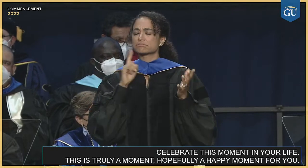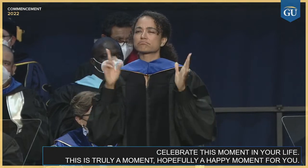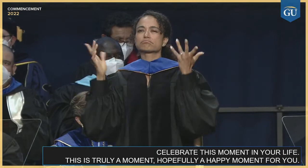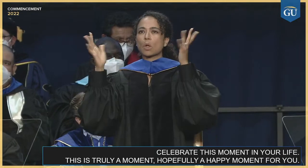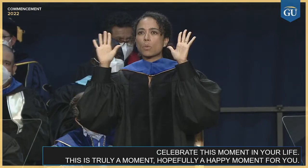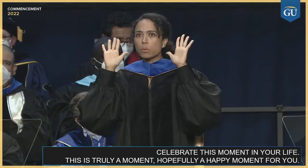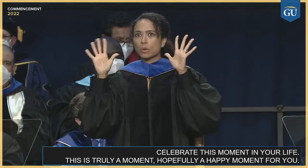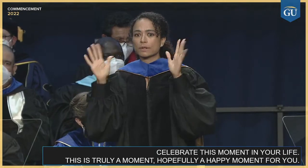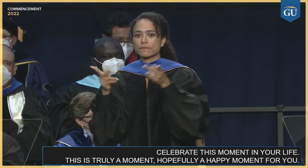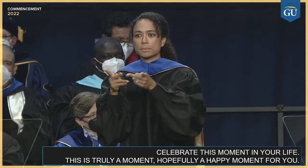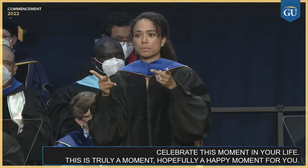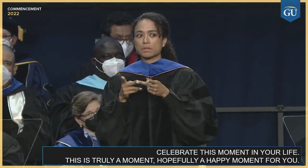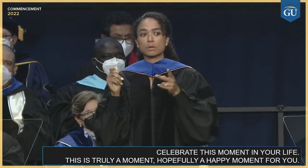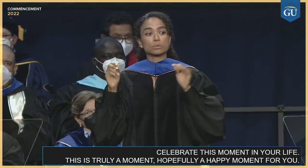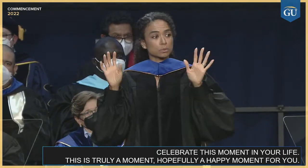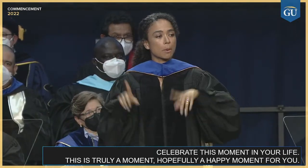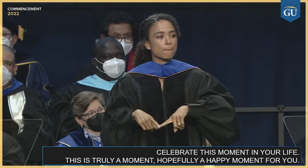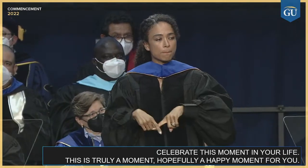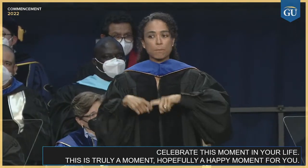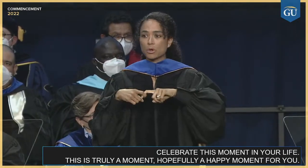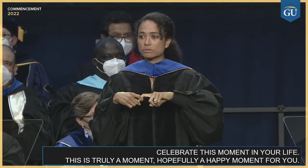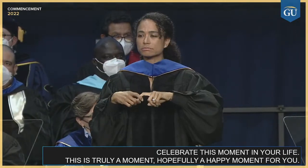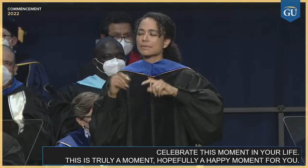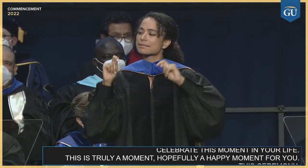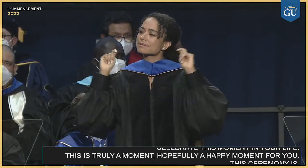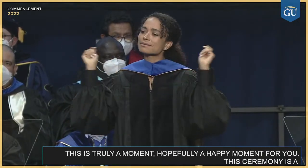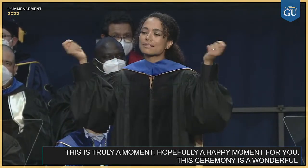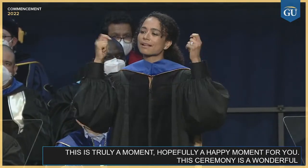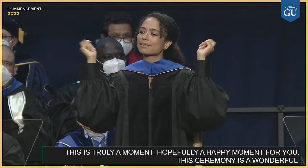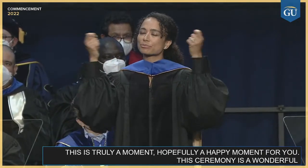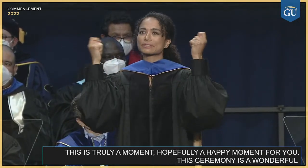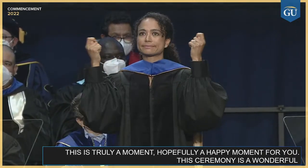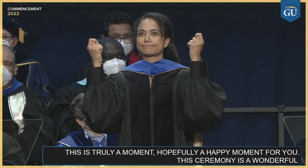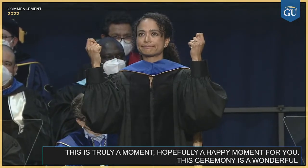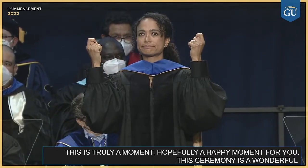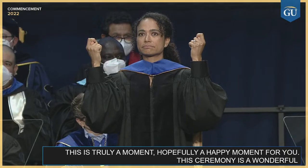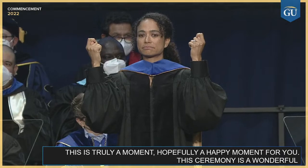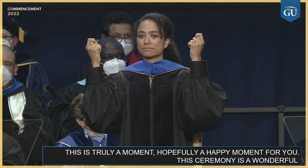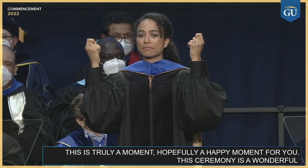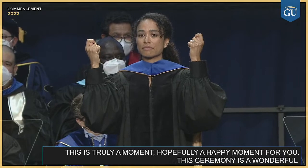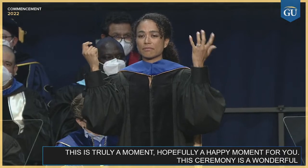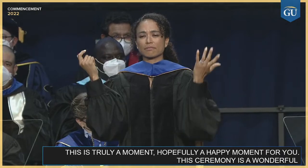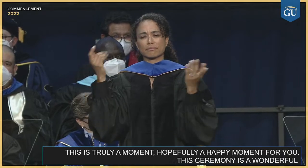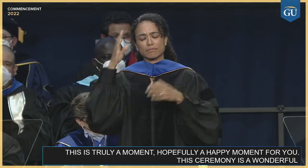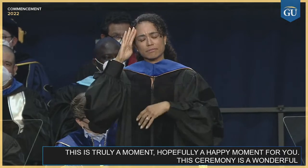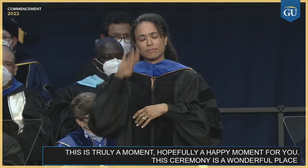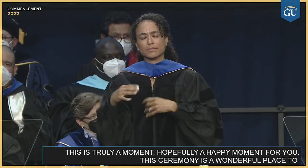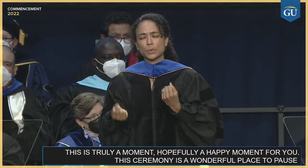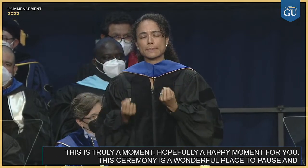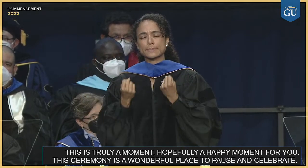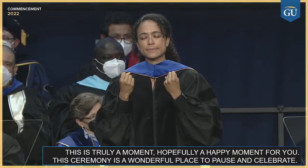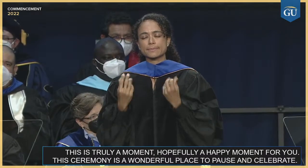This ceremony is a wonderful place to pause and to celebrate.